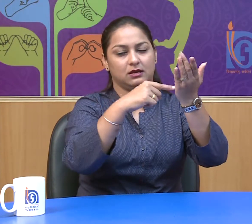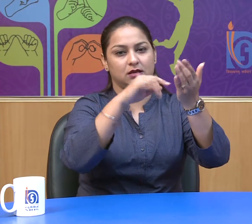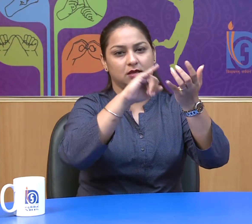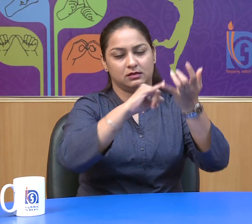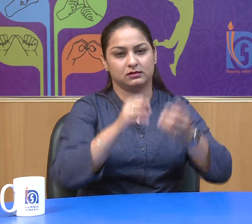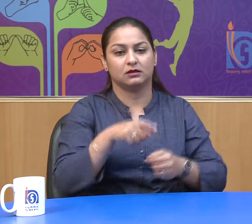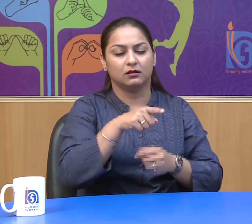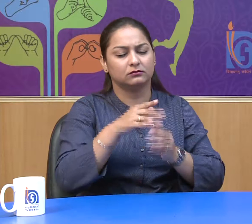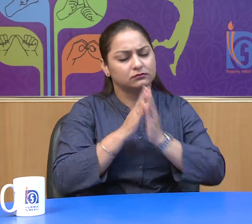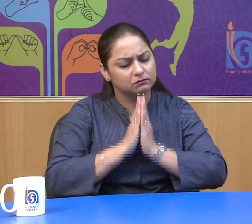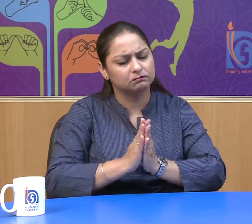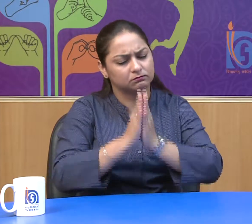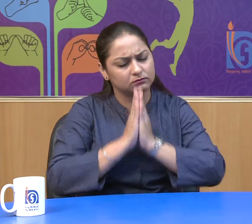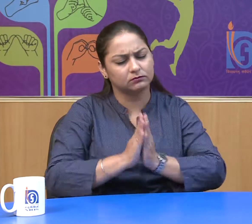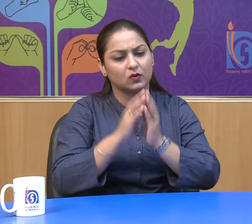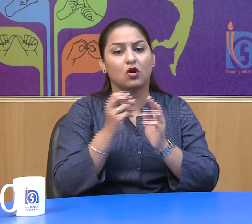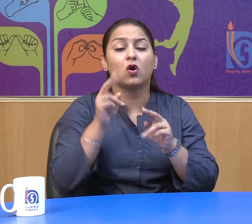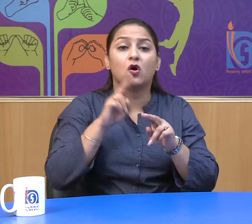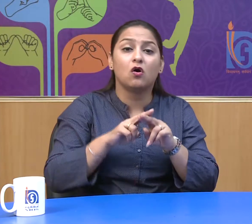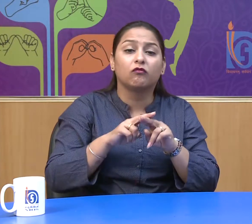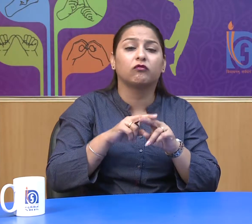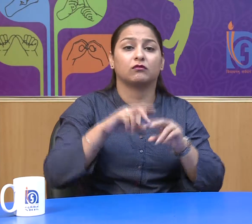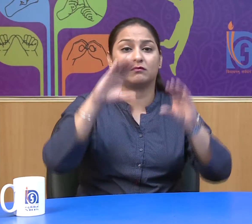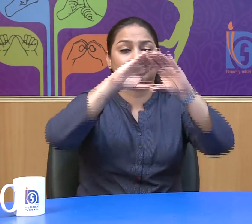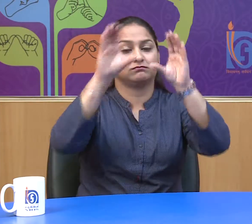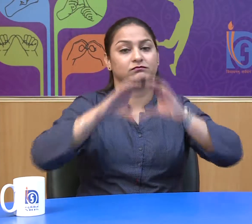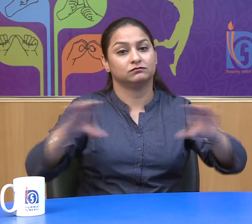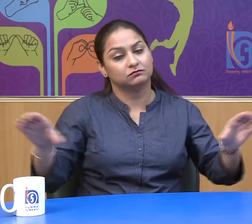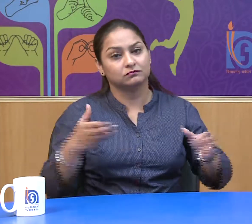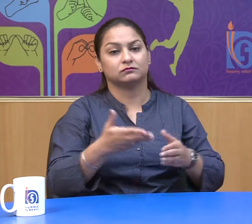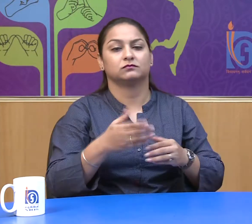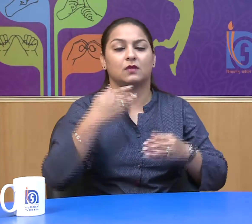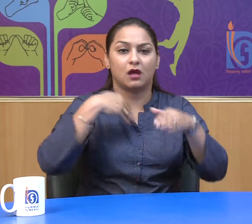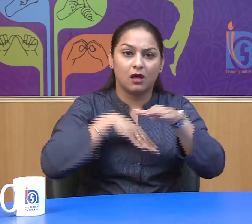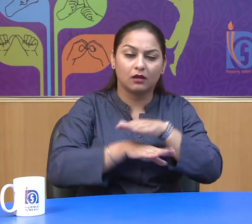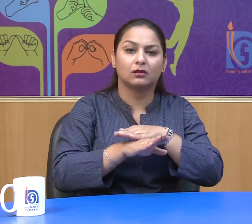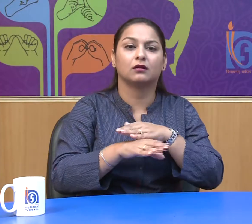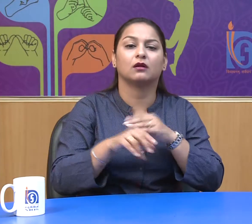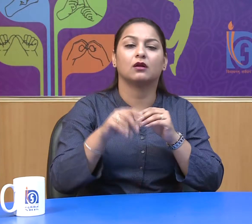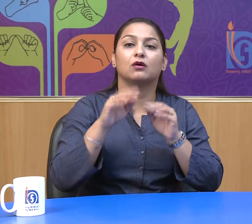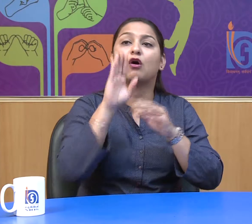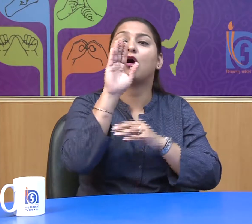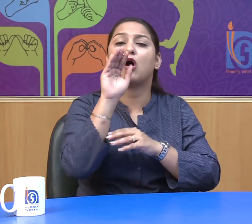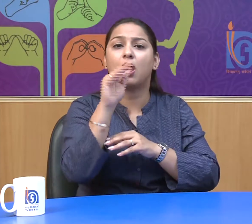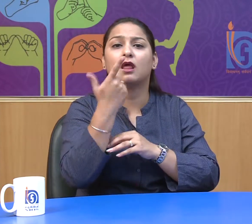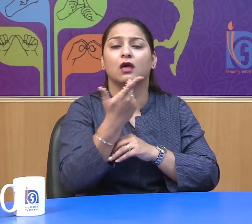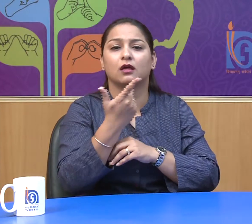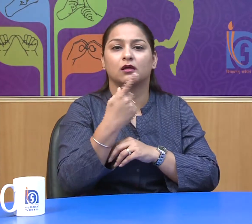were devotees of a formless God while calling him